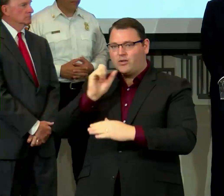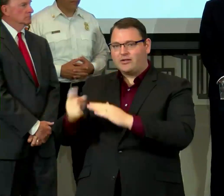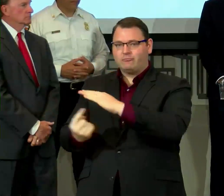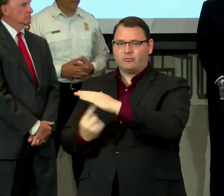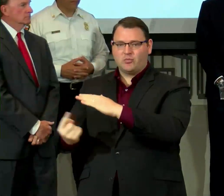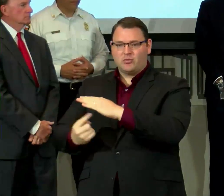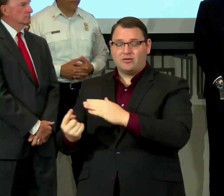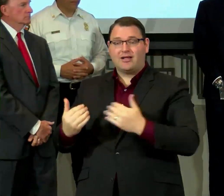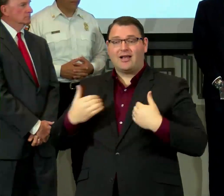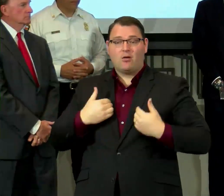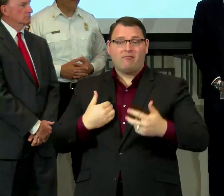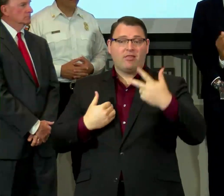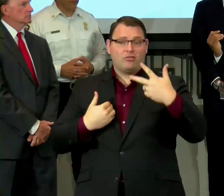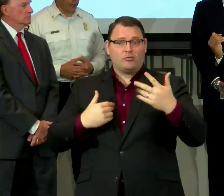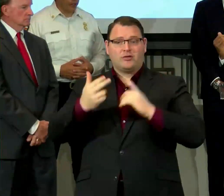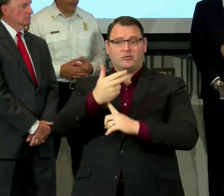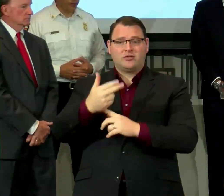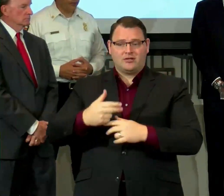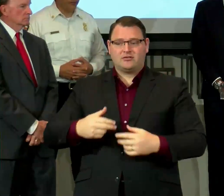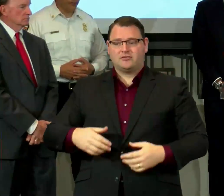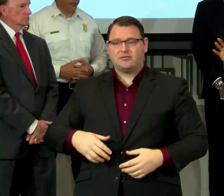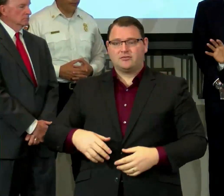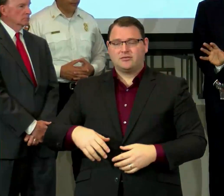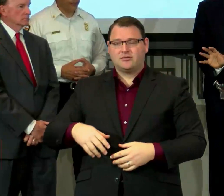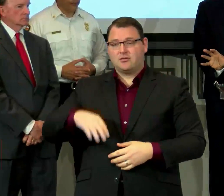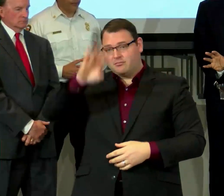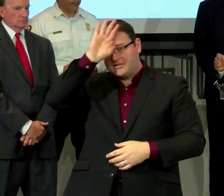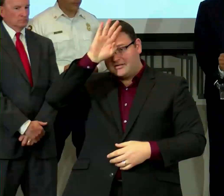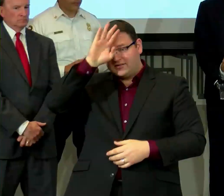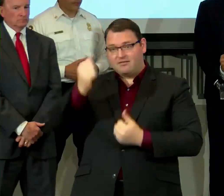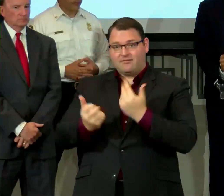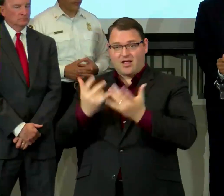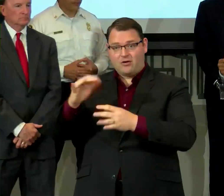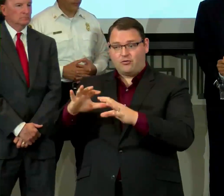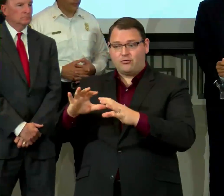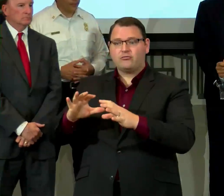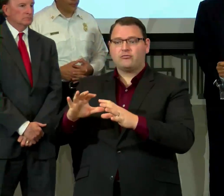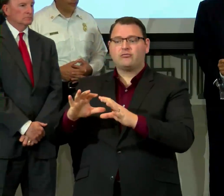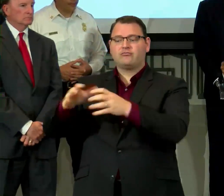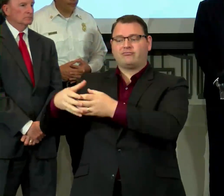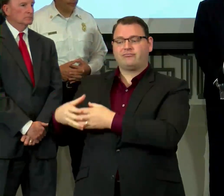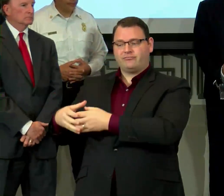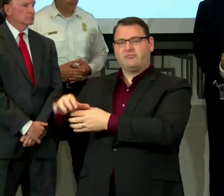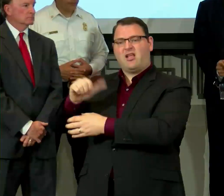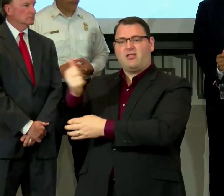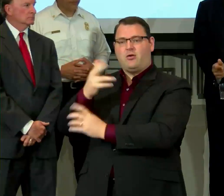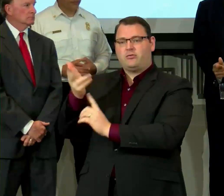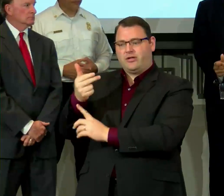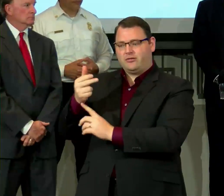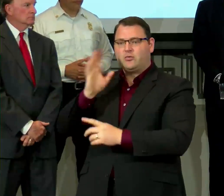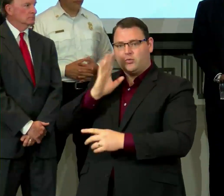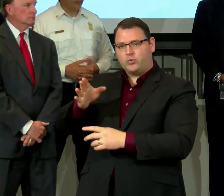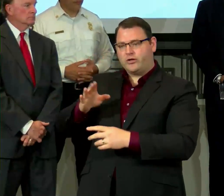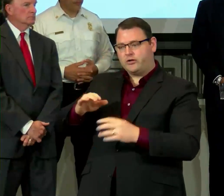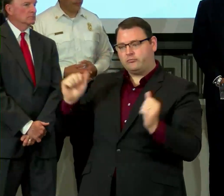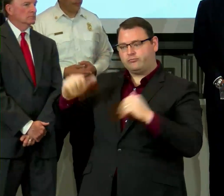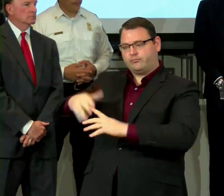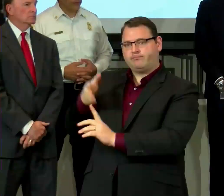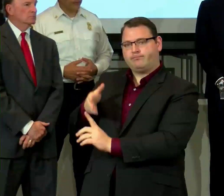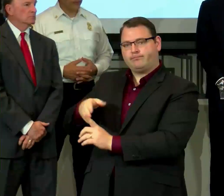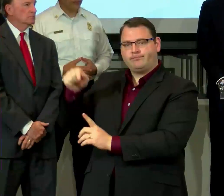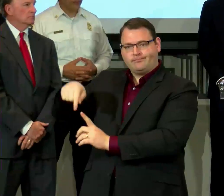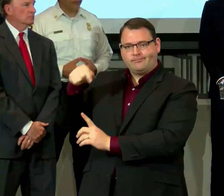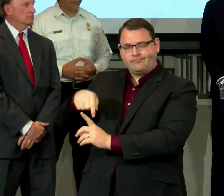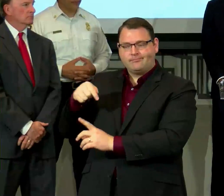hotels, police and fire. First, they're utilizing another hotel, and we will continue to utilize that, and